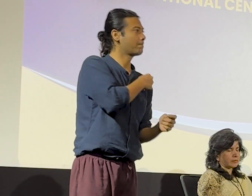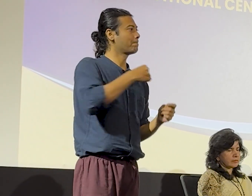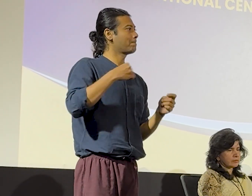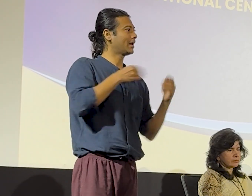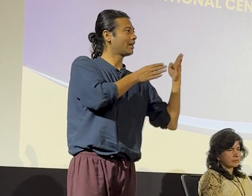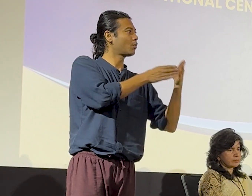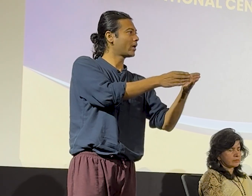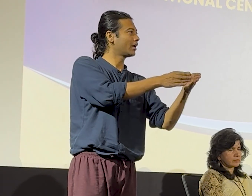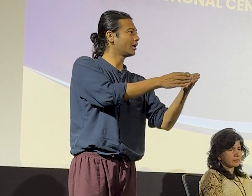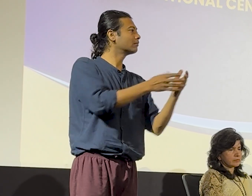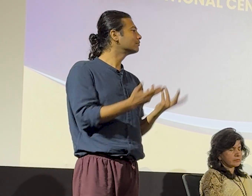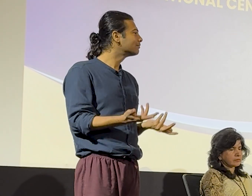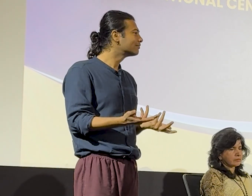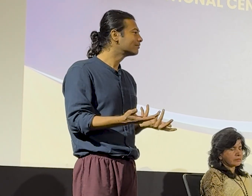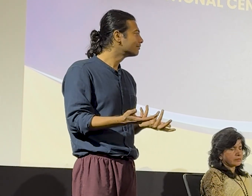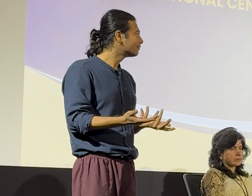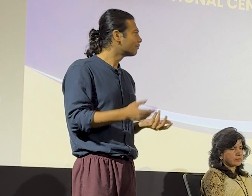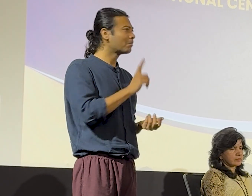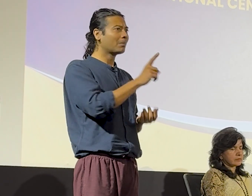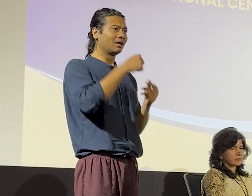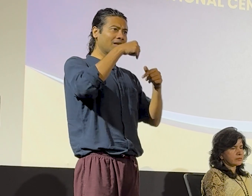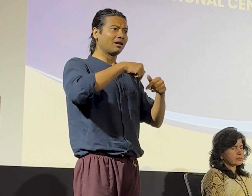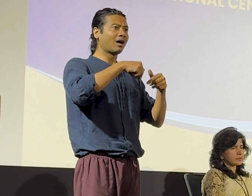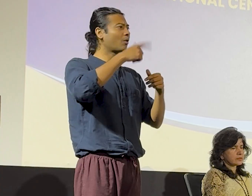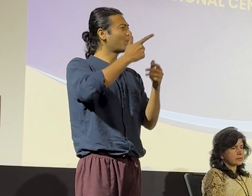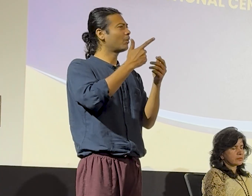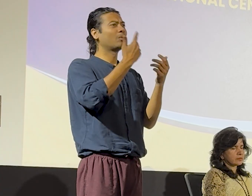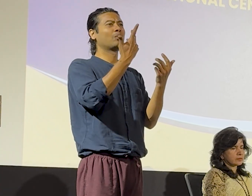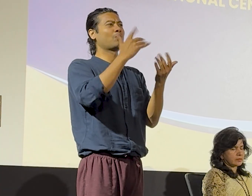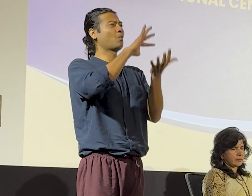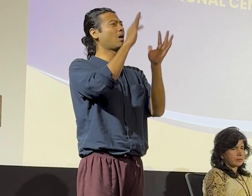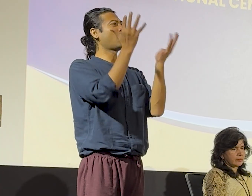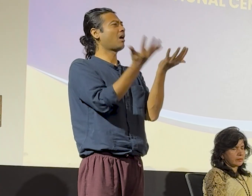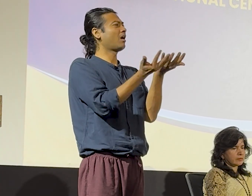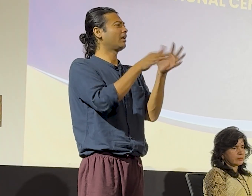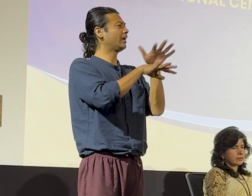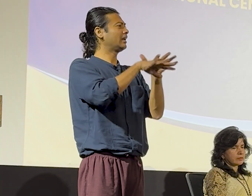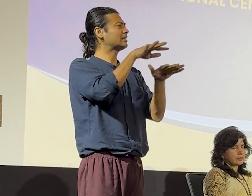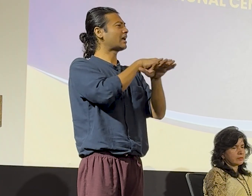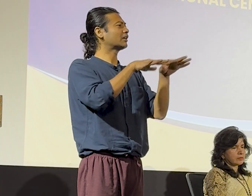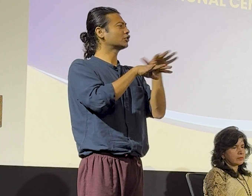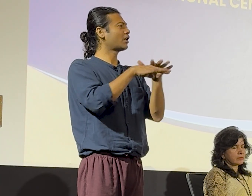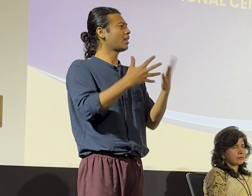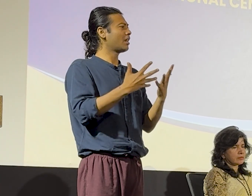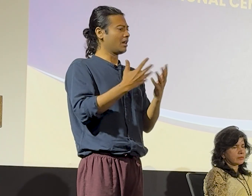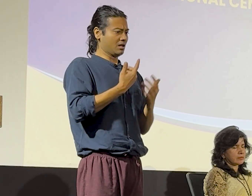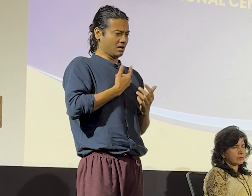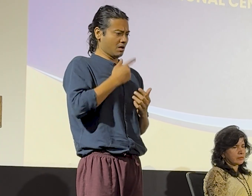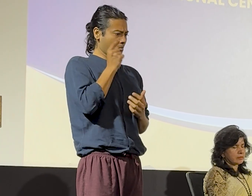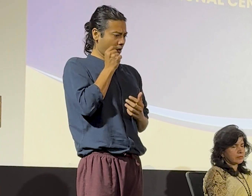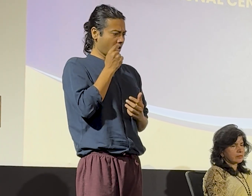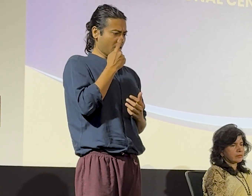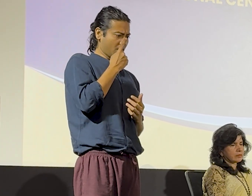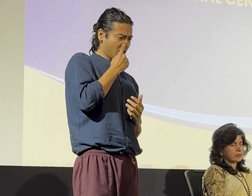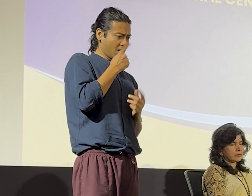in our gender, we're fluid in our thinking in terms of your ideology. Nothing comes hard on you. But when it comes to disability,